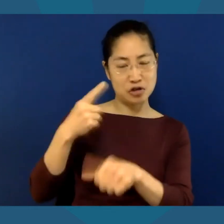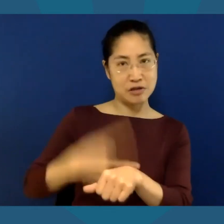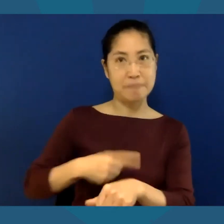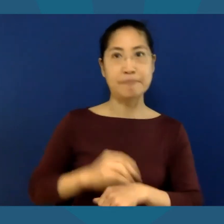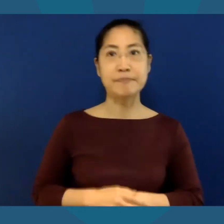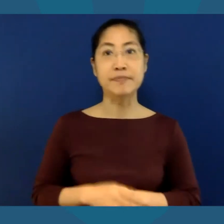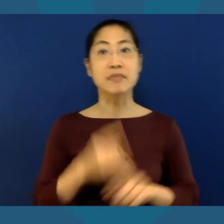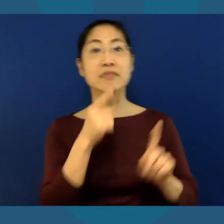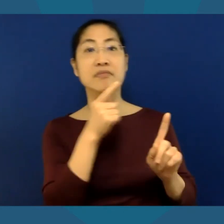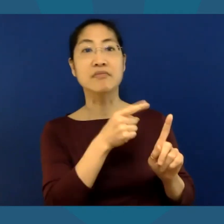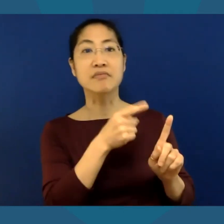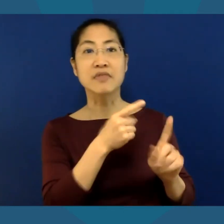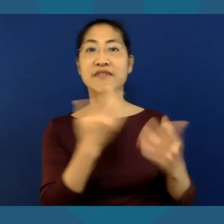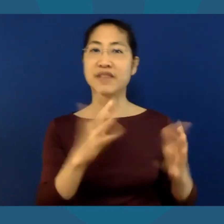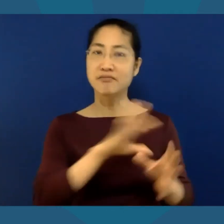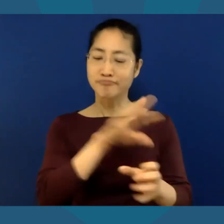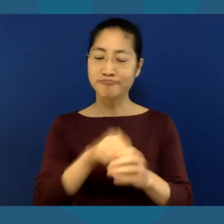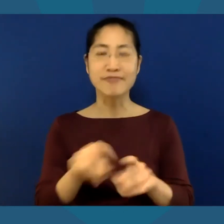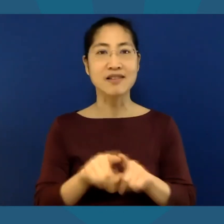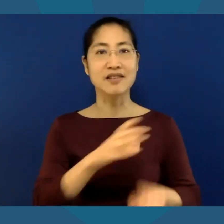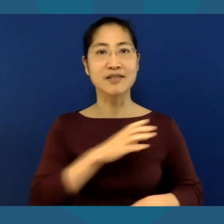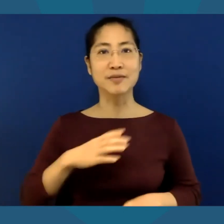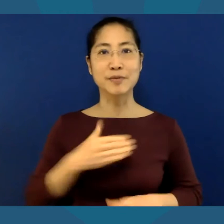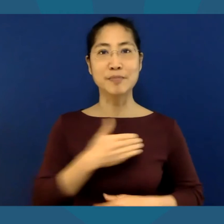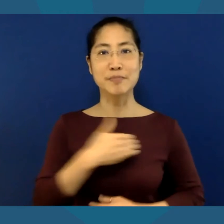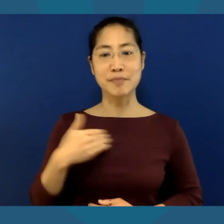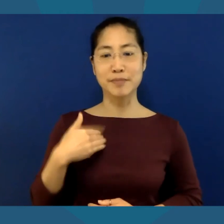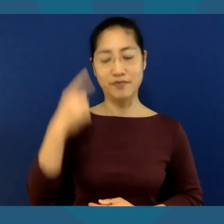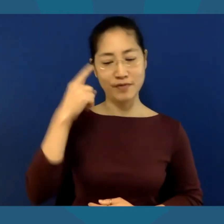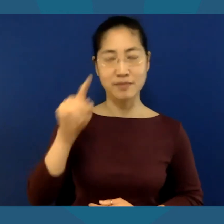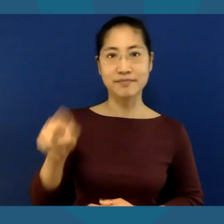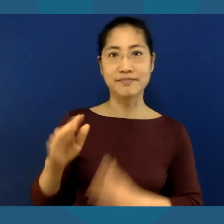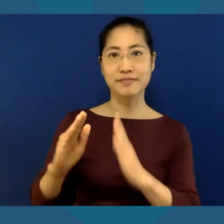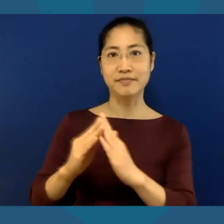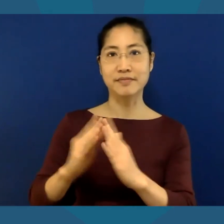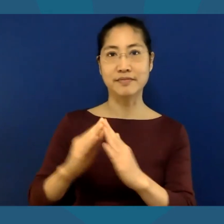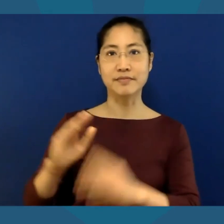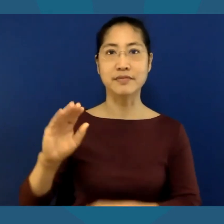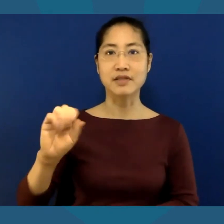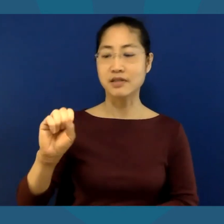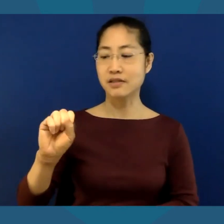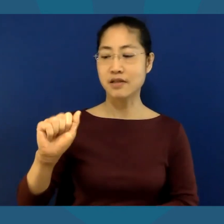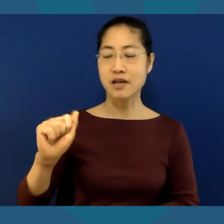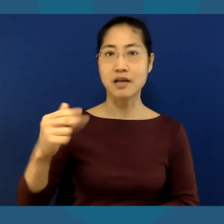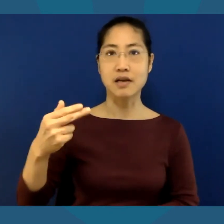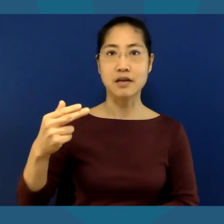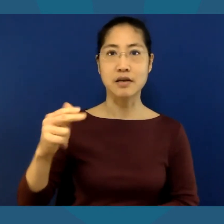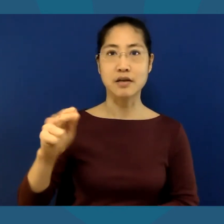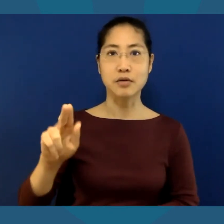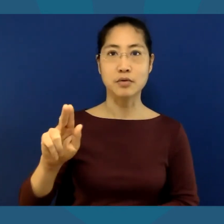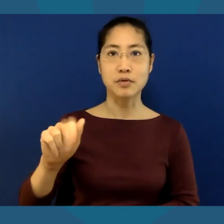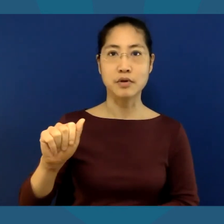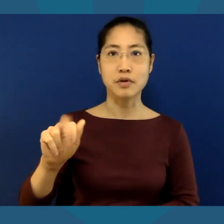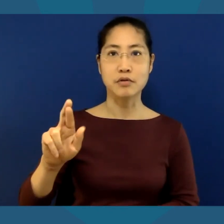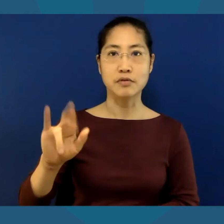2012, Rosanna has also served as a Town of Sahuarita council member.